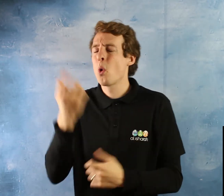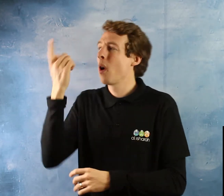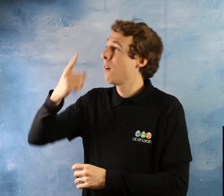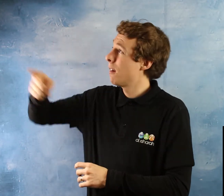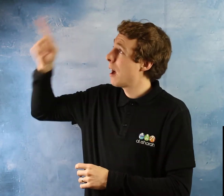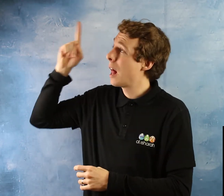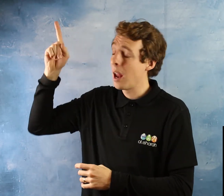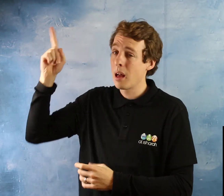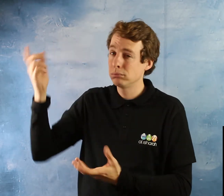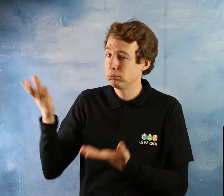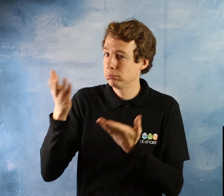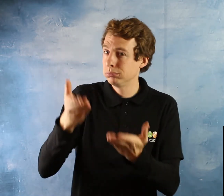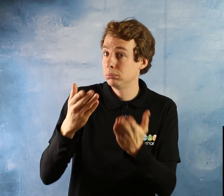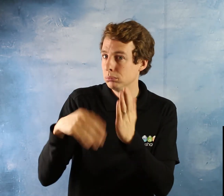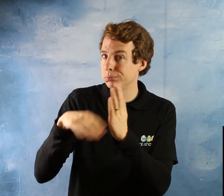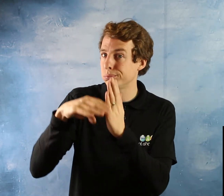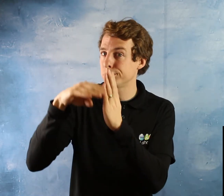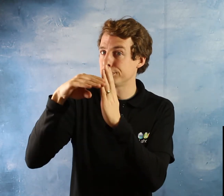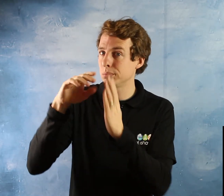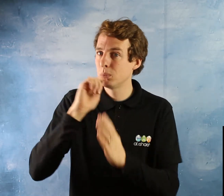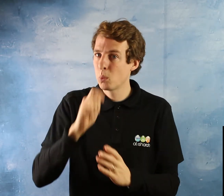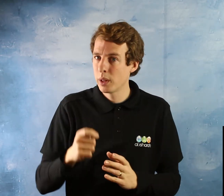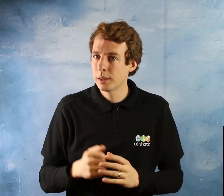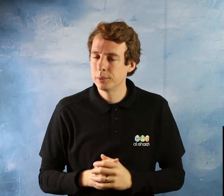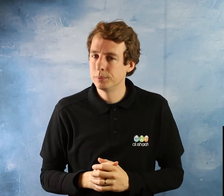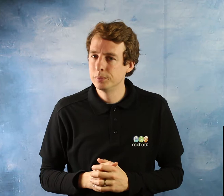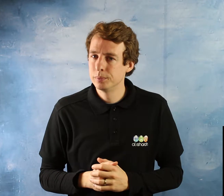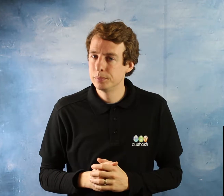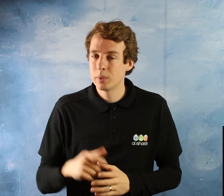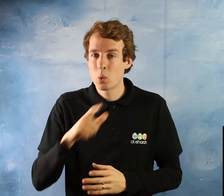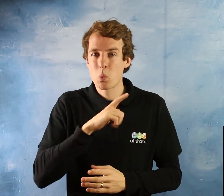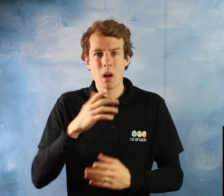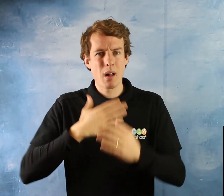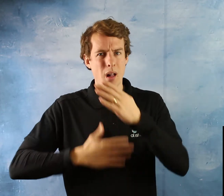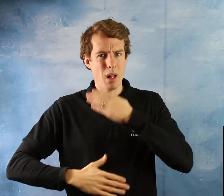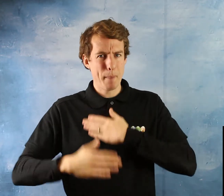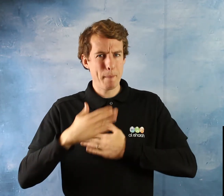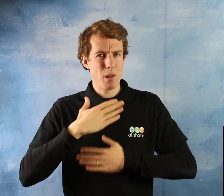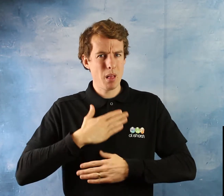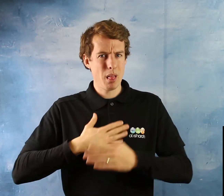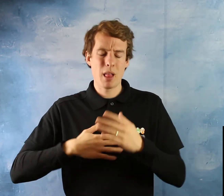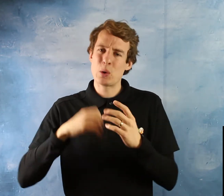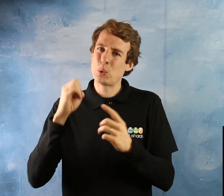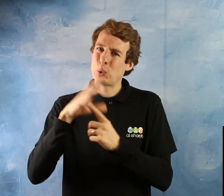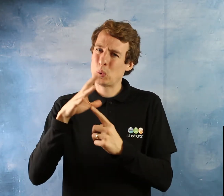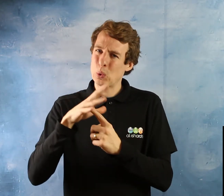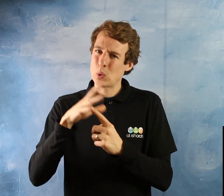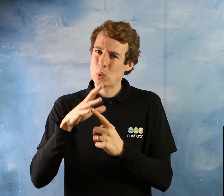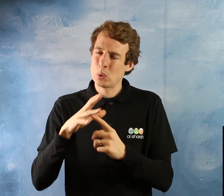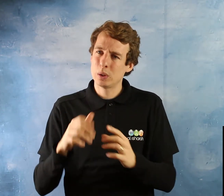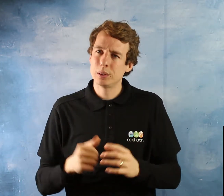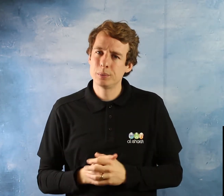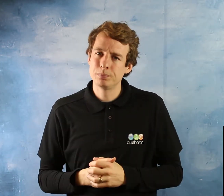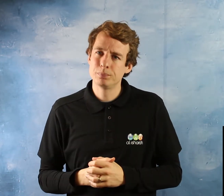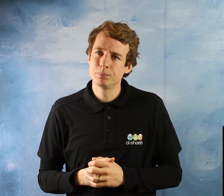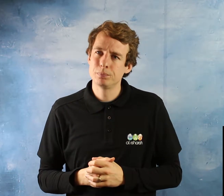Allah, being humble is a very good amal, very good deed in our lives. Example of Rasulullah sallallahu alaihi